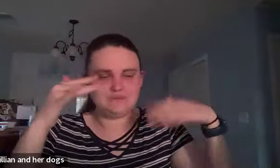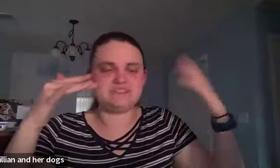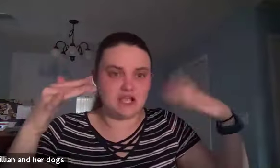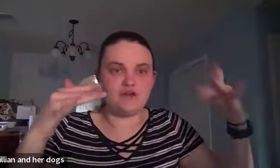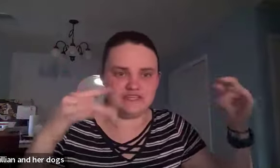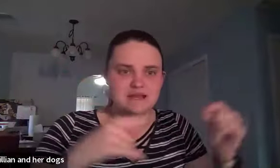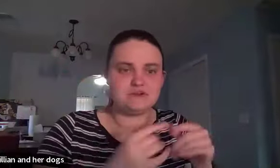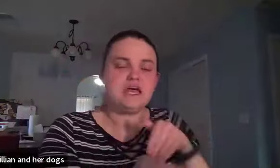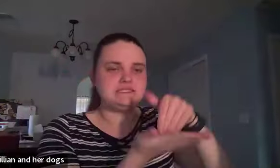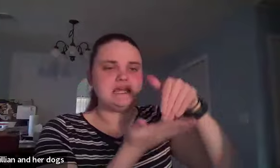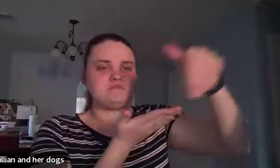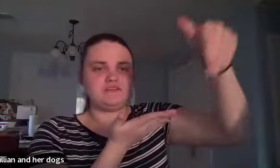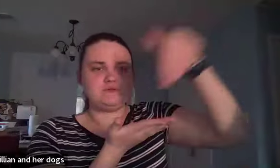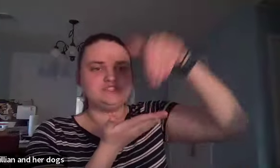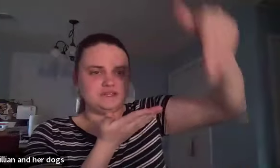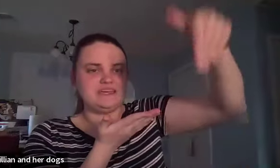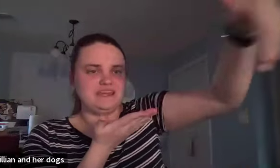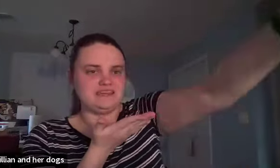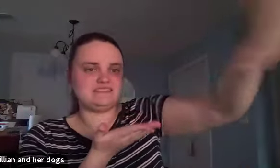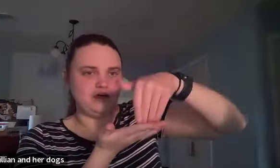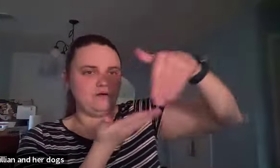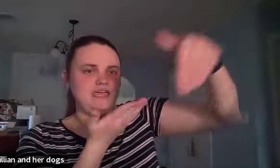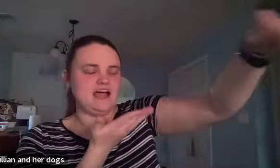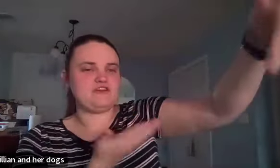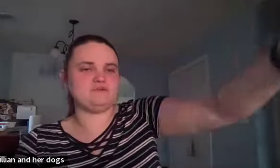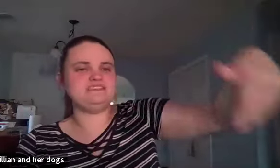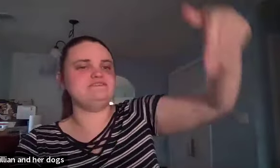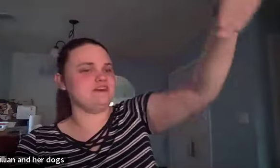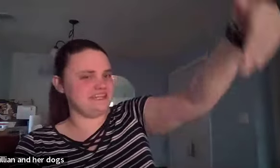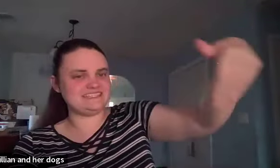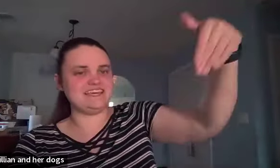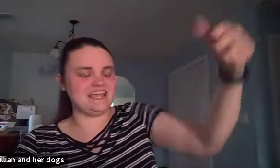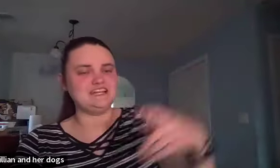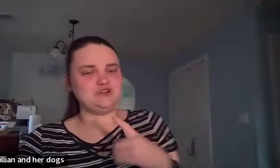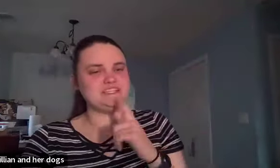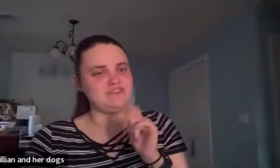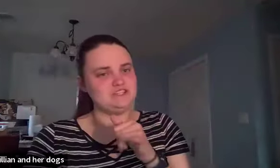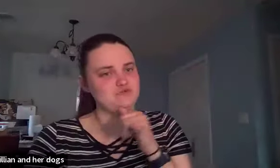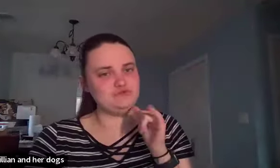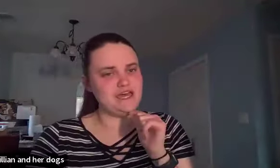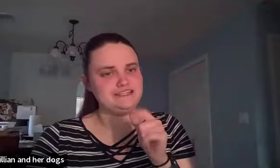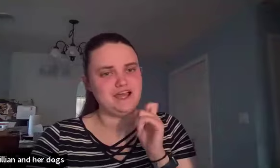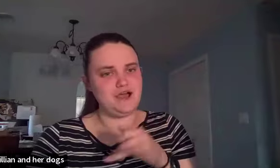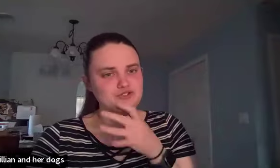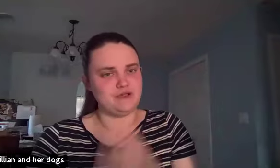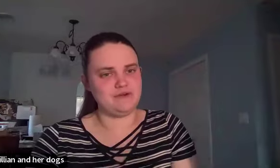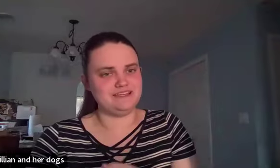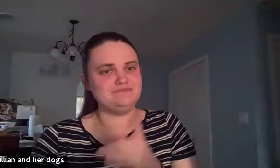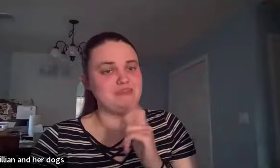keep saying all these numbers. Same thing. They were doing it in ASL. And I thought it was the funniest thing. And I told him, I was like, that is rude. That is not how old your grandma is. That